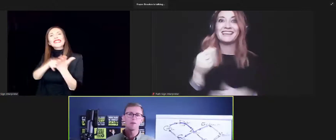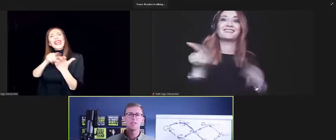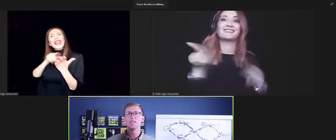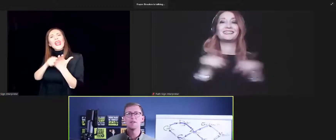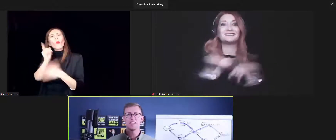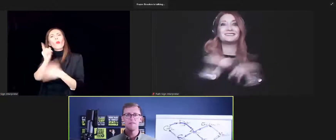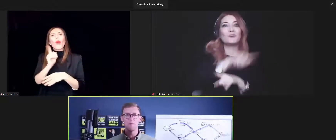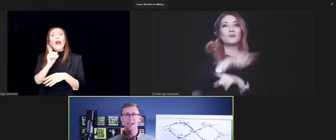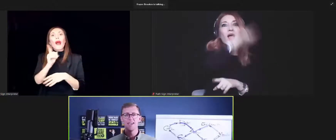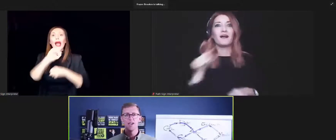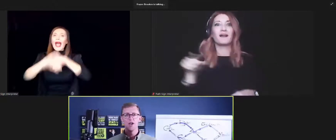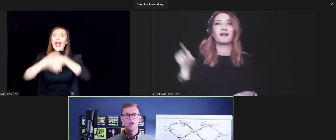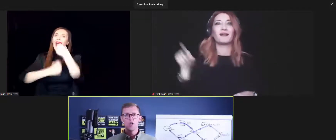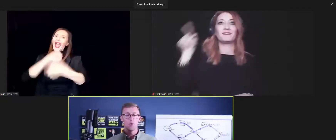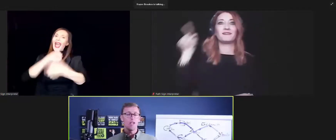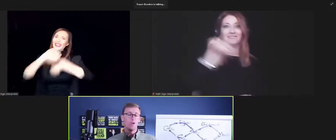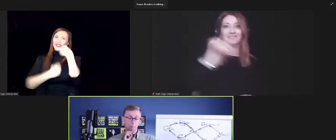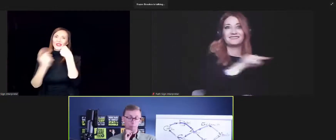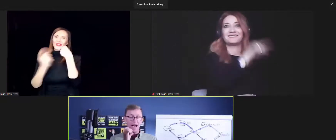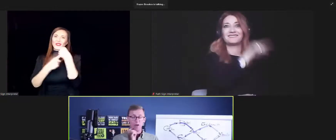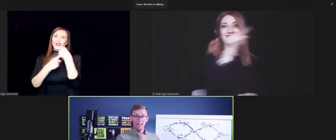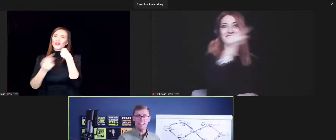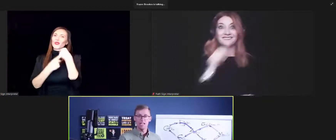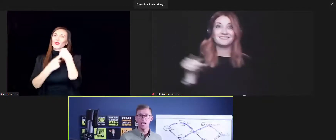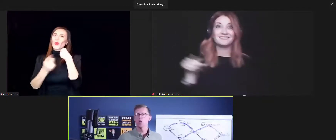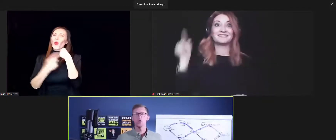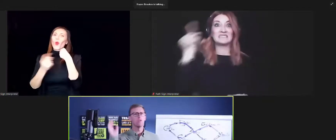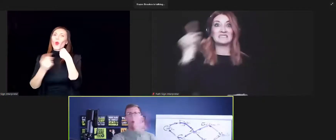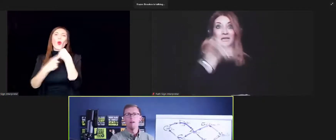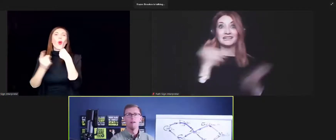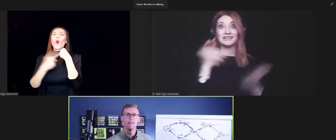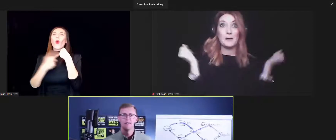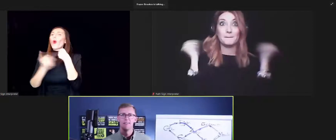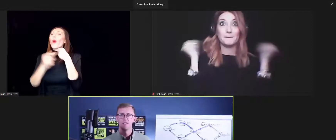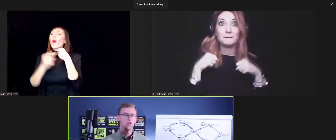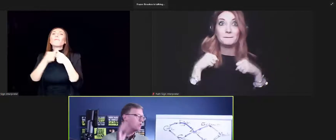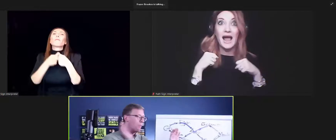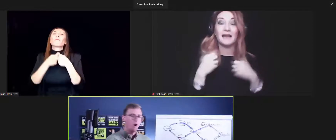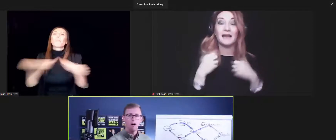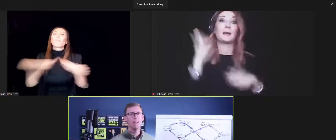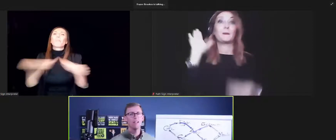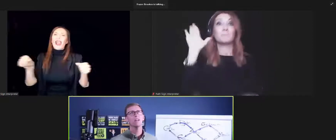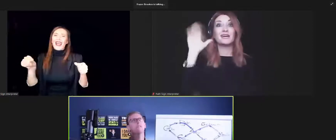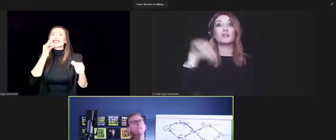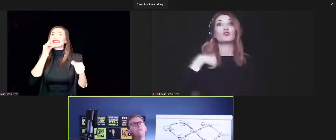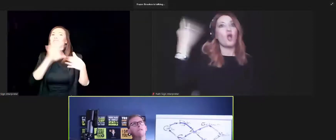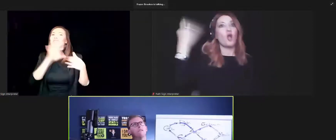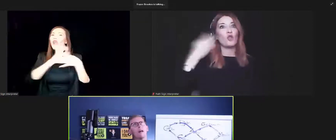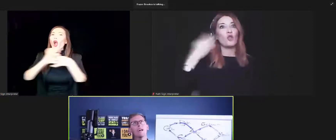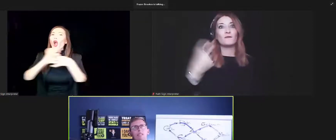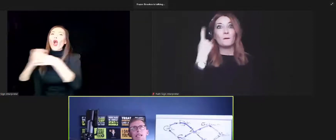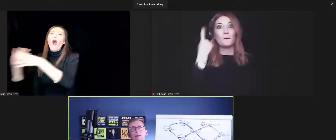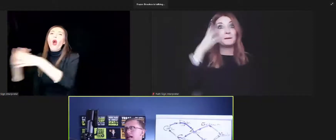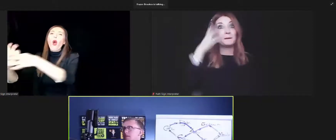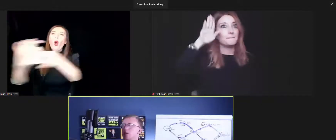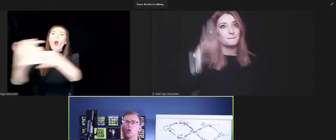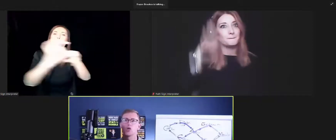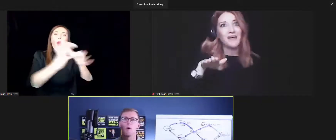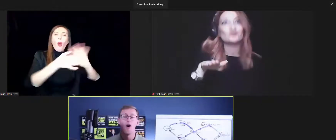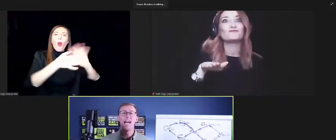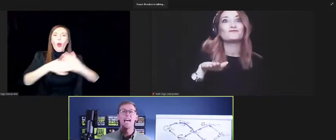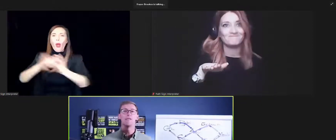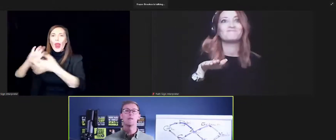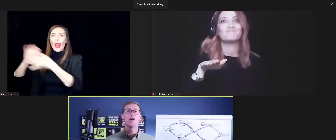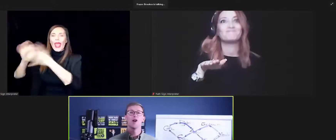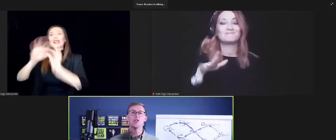I'm just telling you in a different way. So when your upline or a leader says, just do more, just do more. And you're like, oh, why do they keep telling me to just do